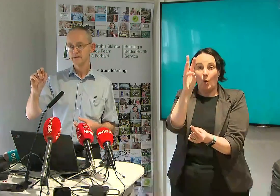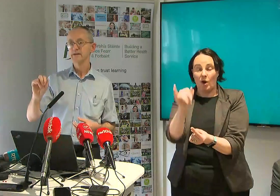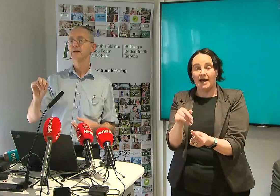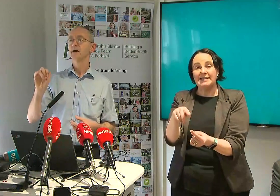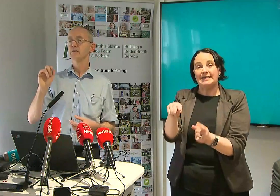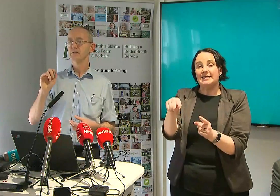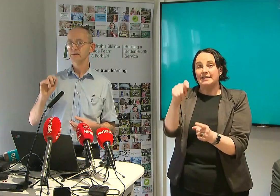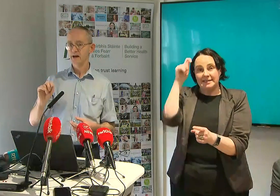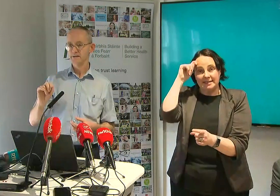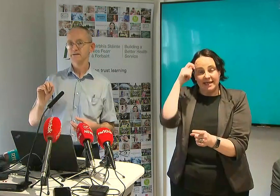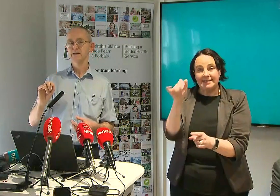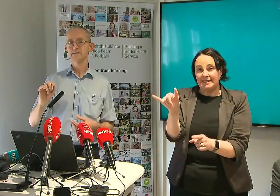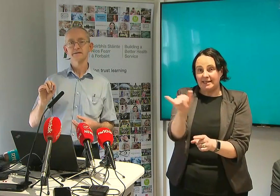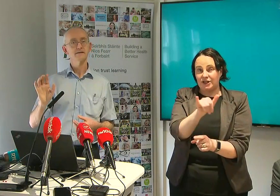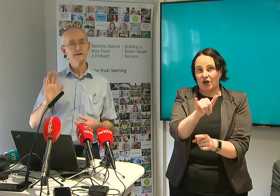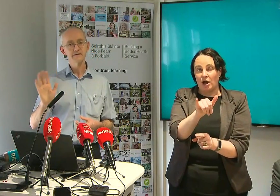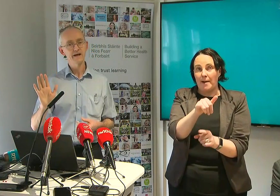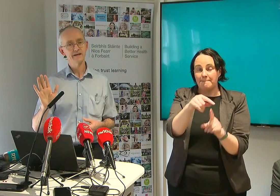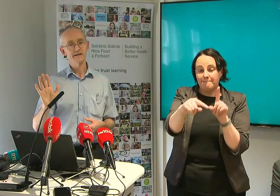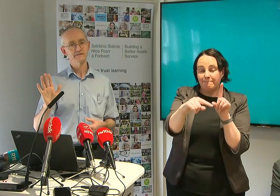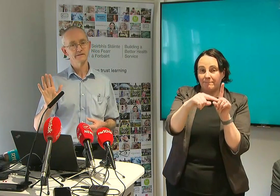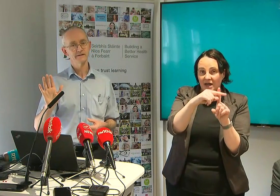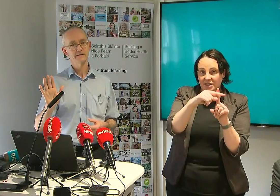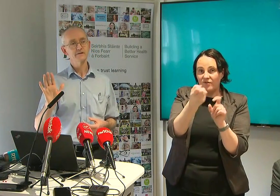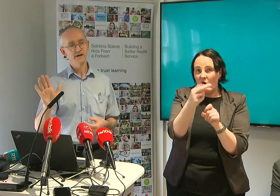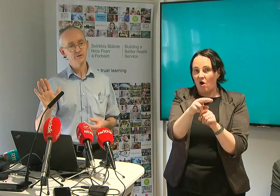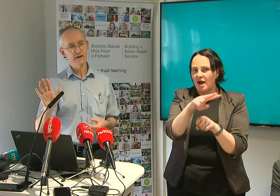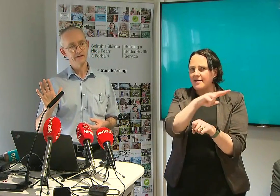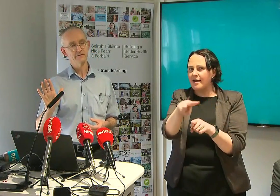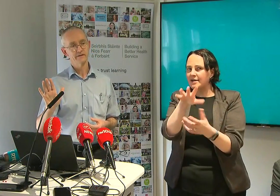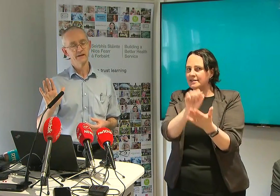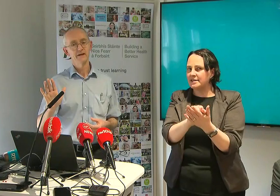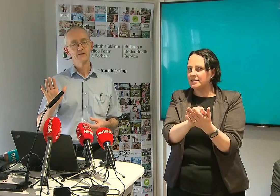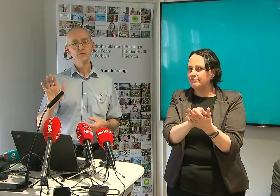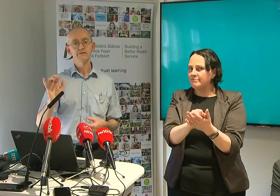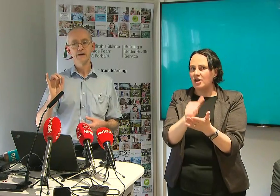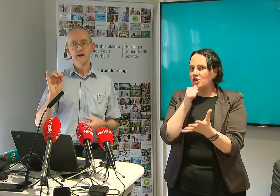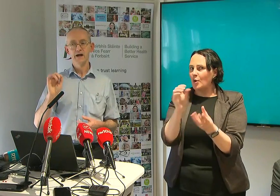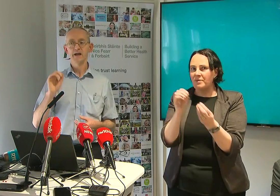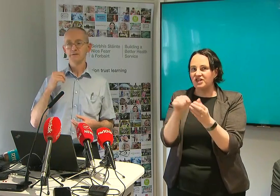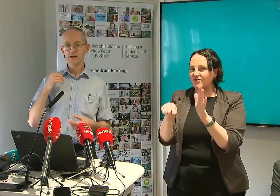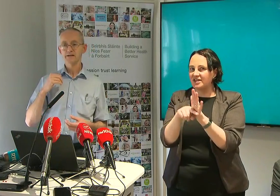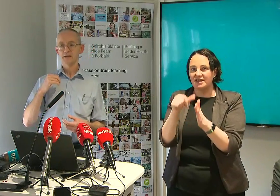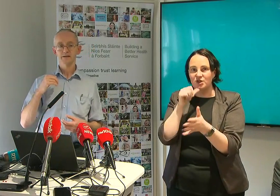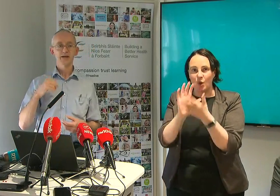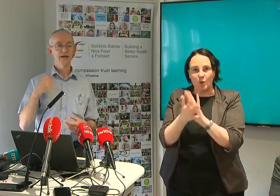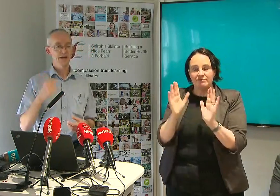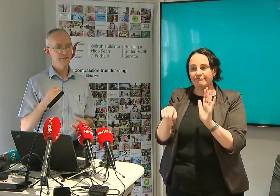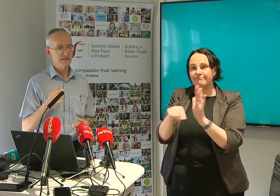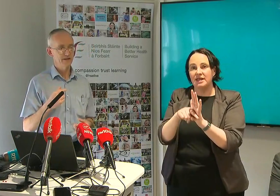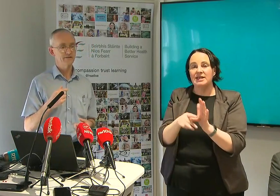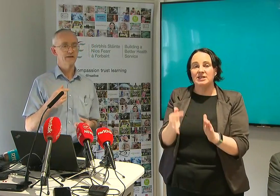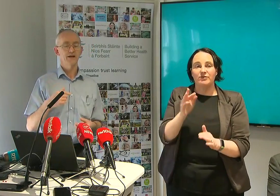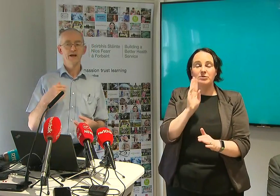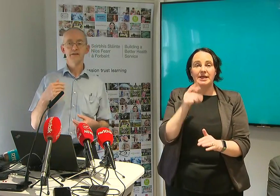positive or it's not detected. It's not negative. There are no negatives. So if I am a contact and I